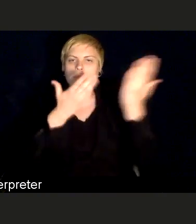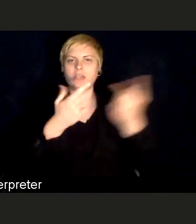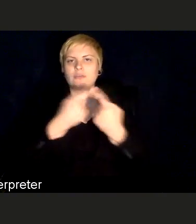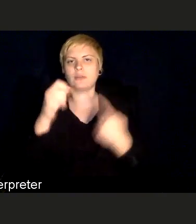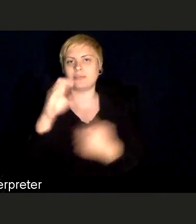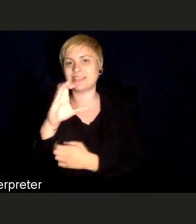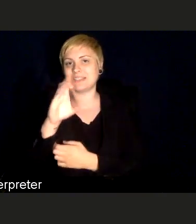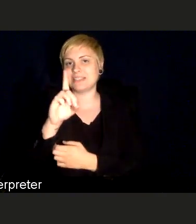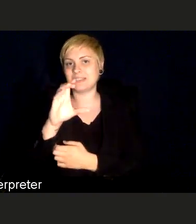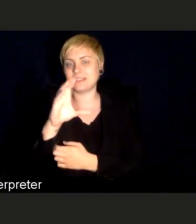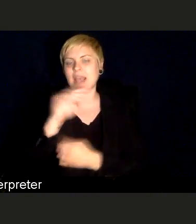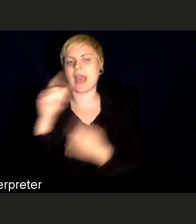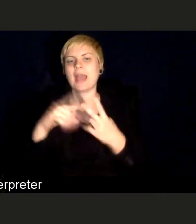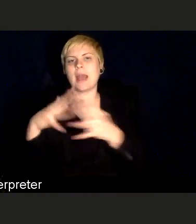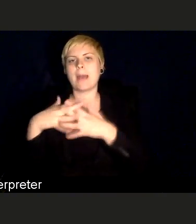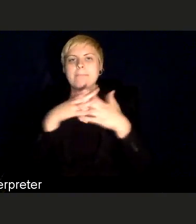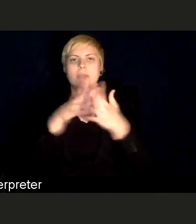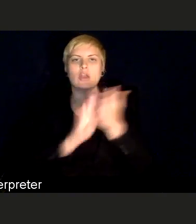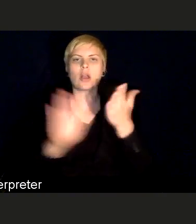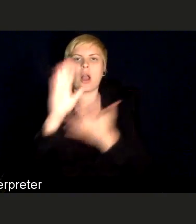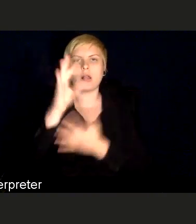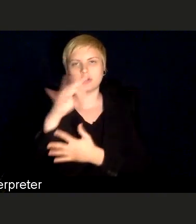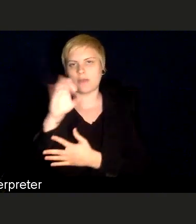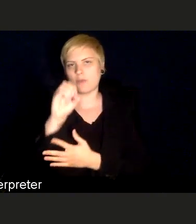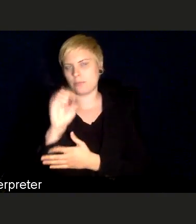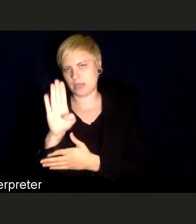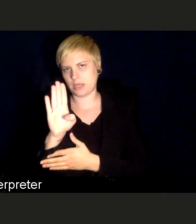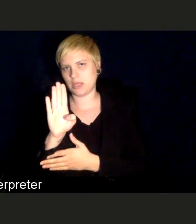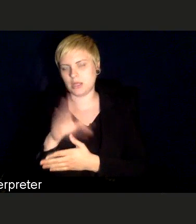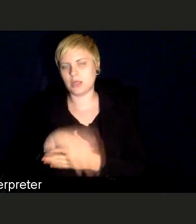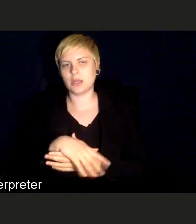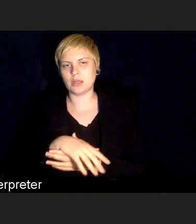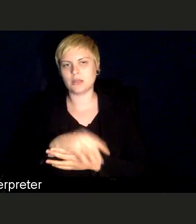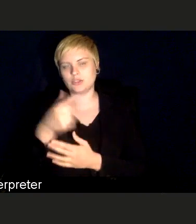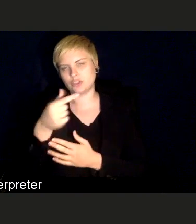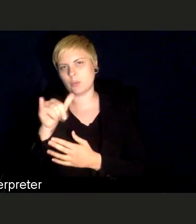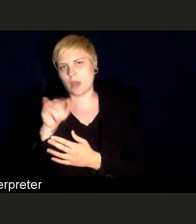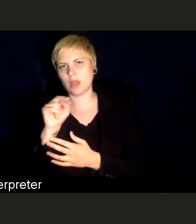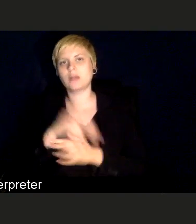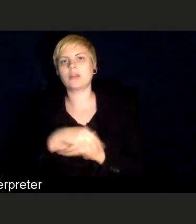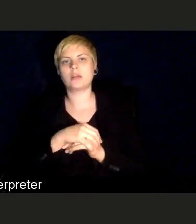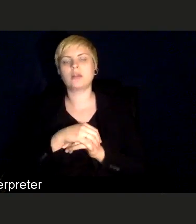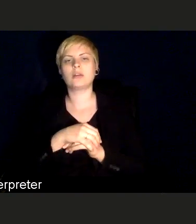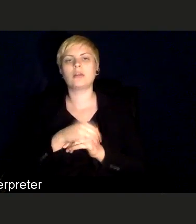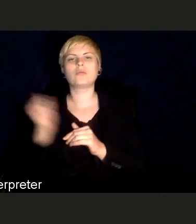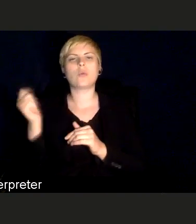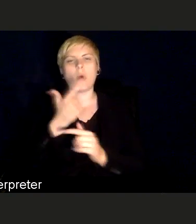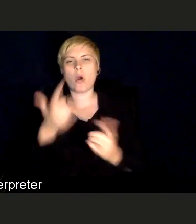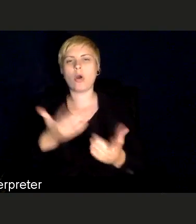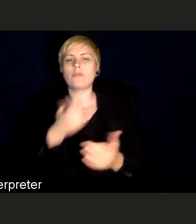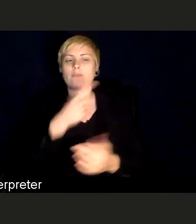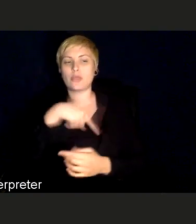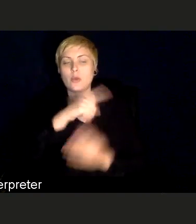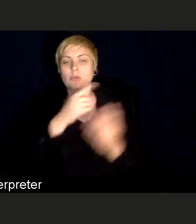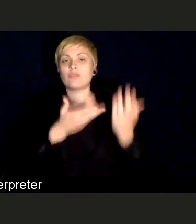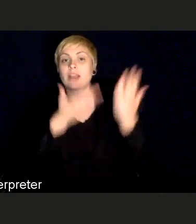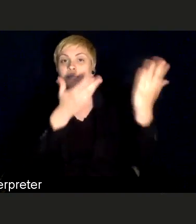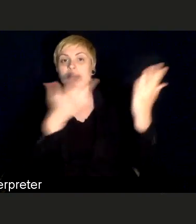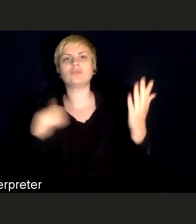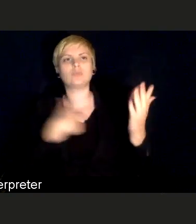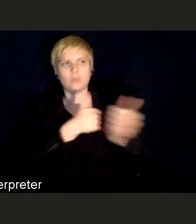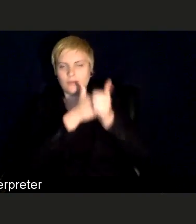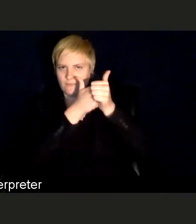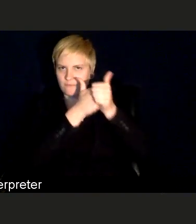of Obstetrical Gynecology. All of those recommendations are being very, very well followed